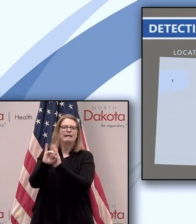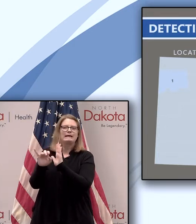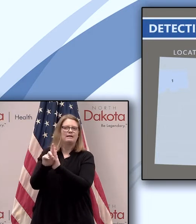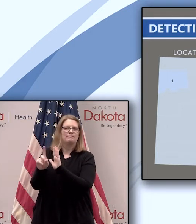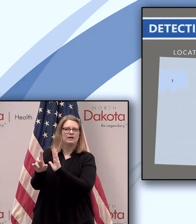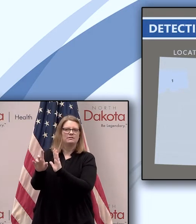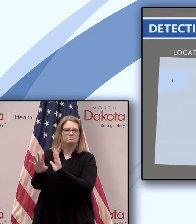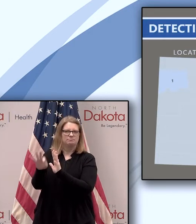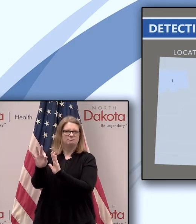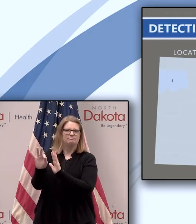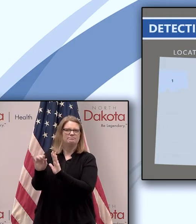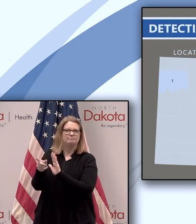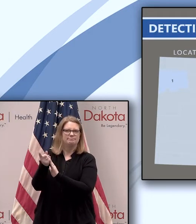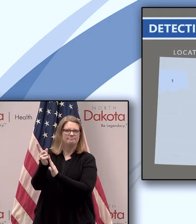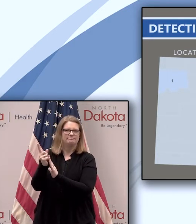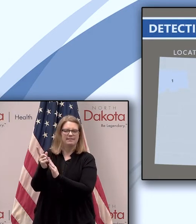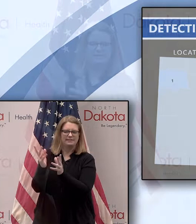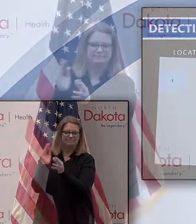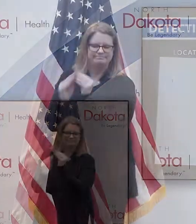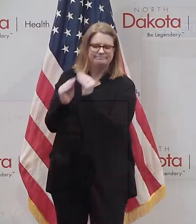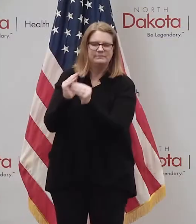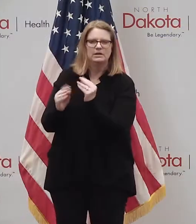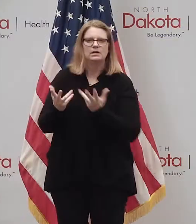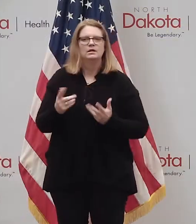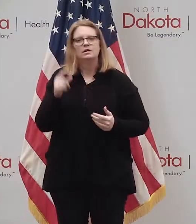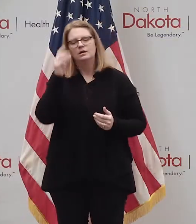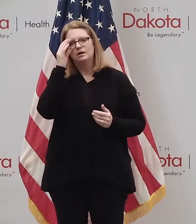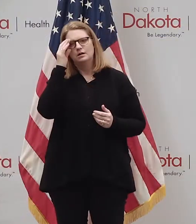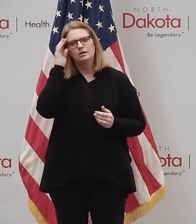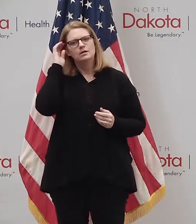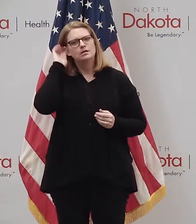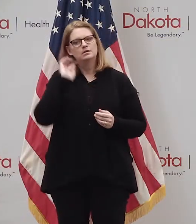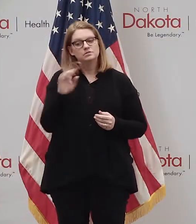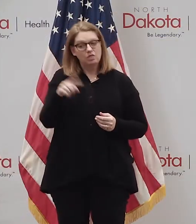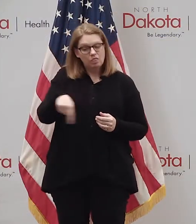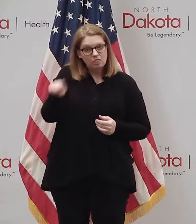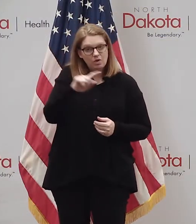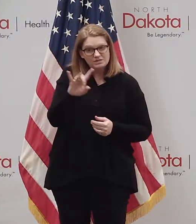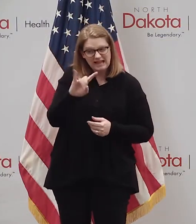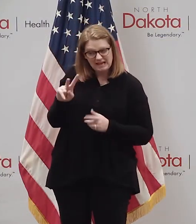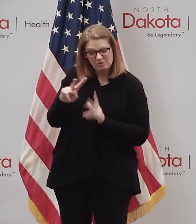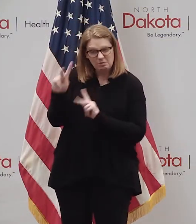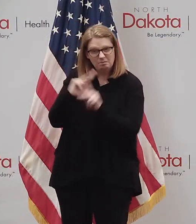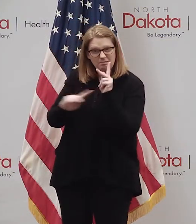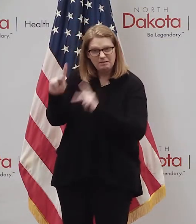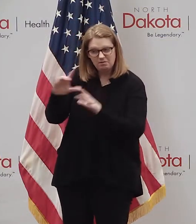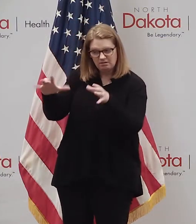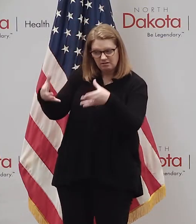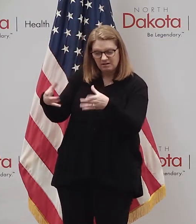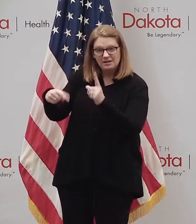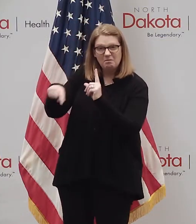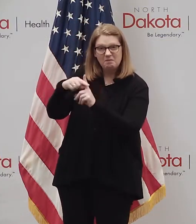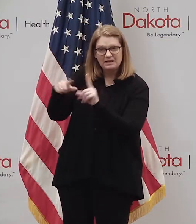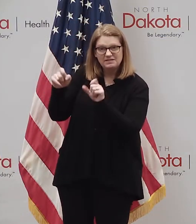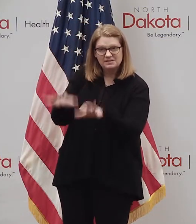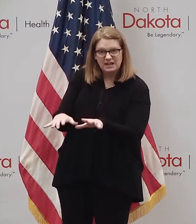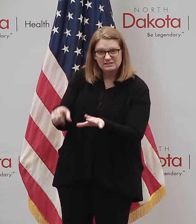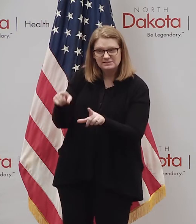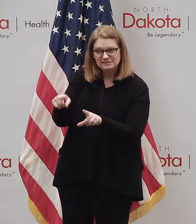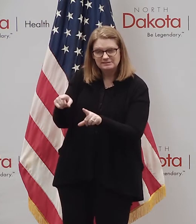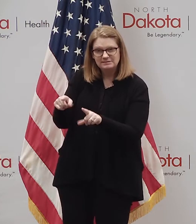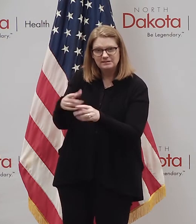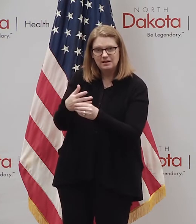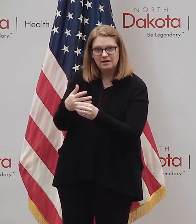I do want to say, again, apologies to those individuals, the 82 individuals who got a positive test, who when